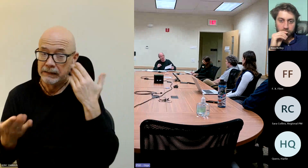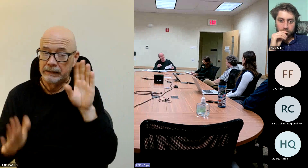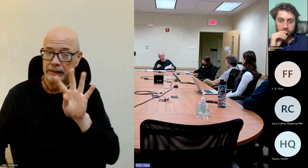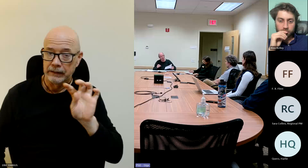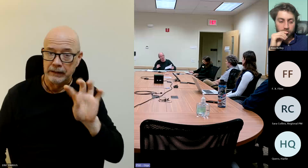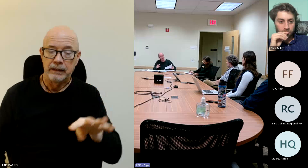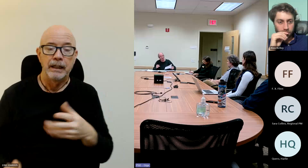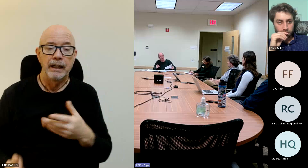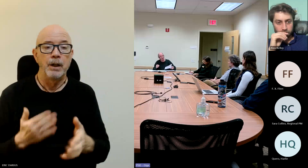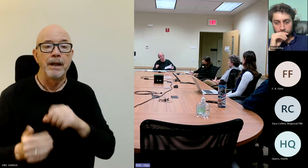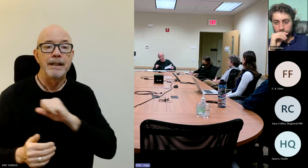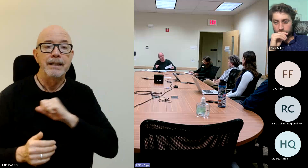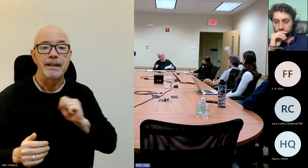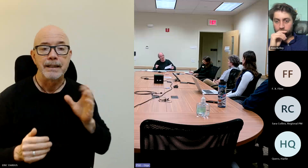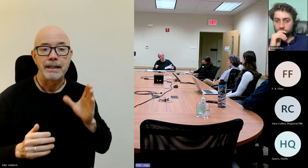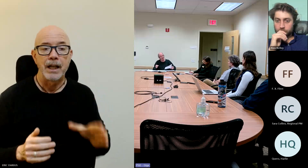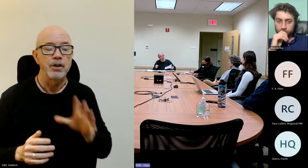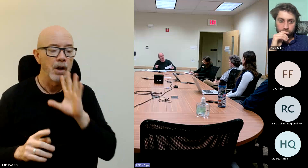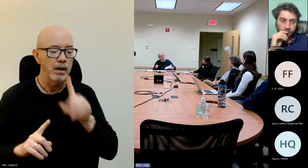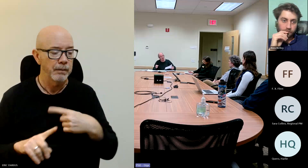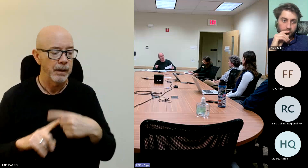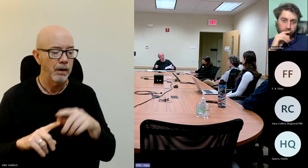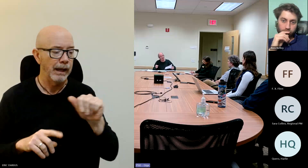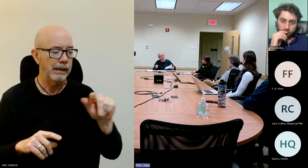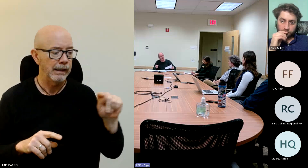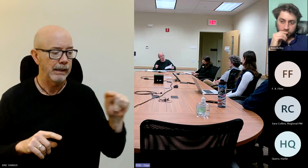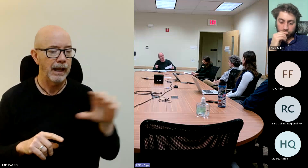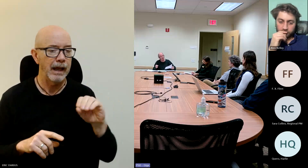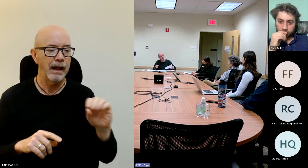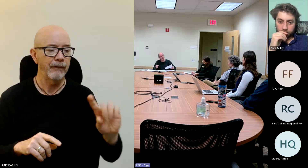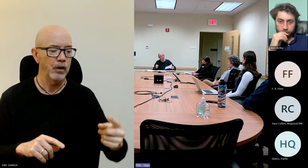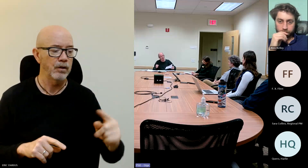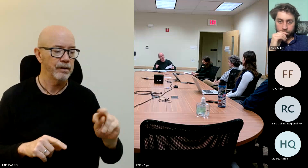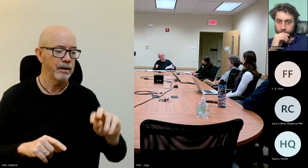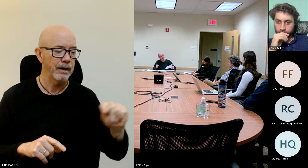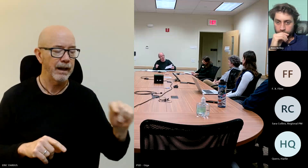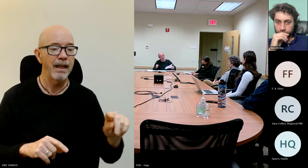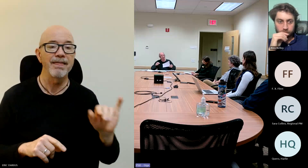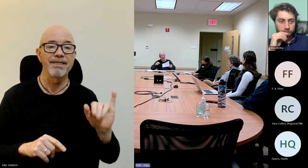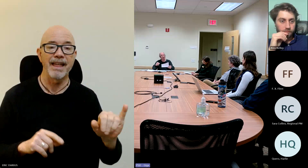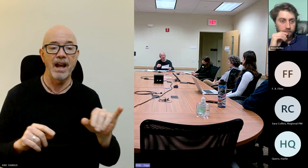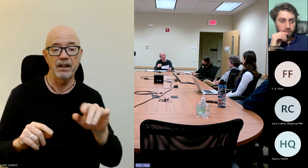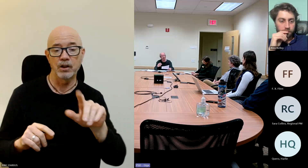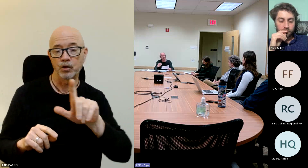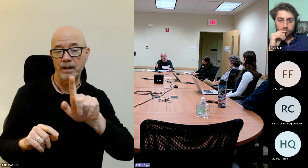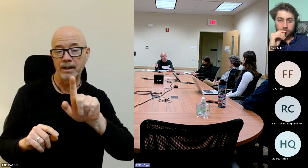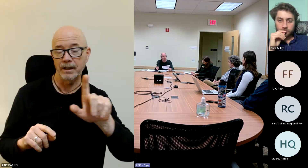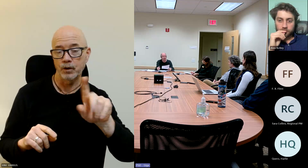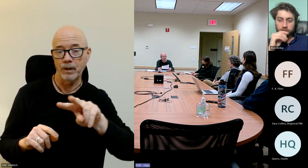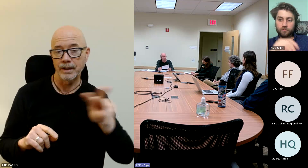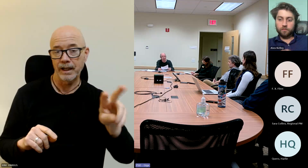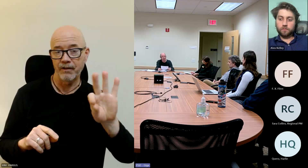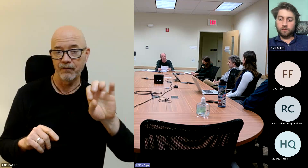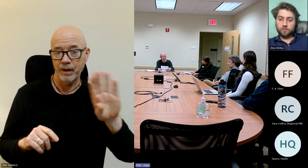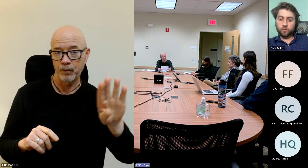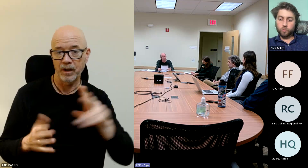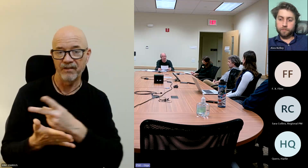and FirstNet. It failed for upwards of 11 hours on the 22nd of February. The governor opted into FirstNet